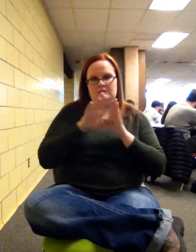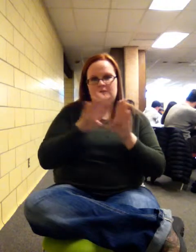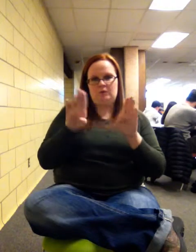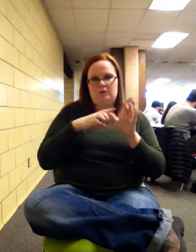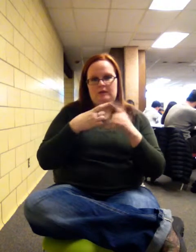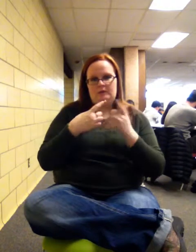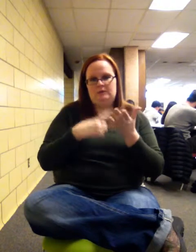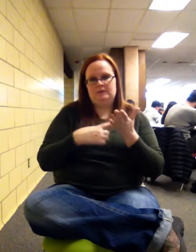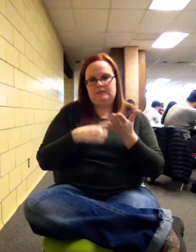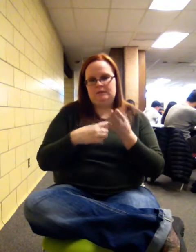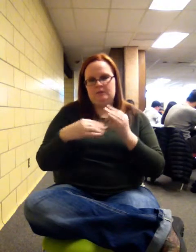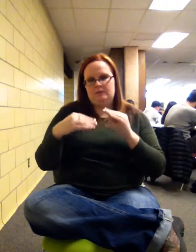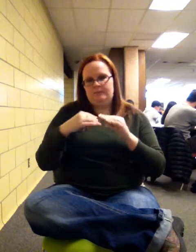it.